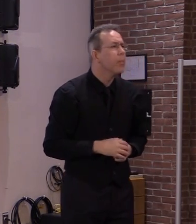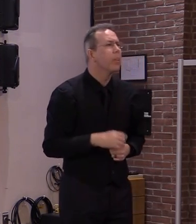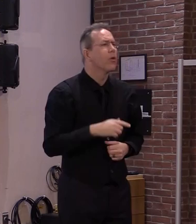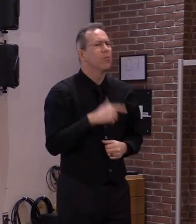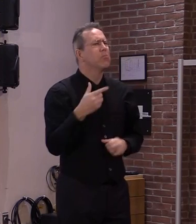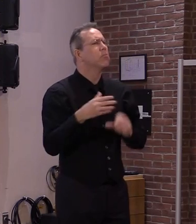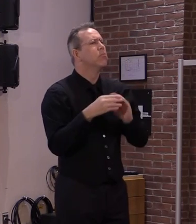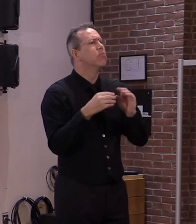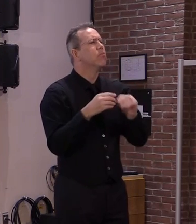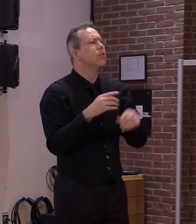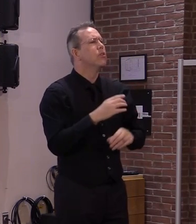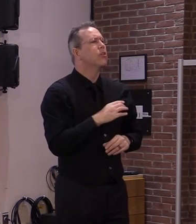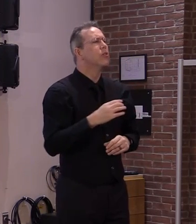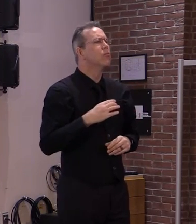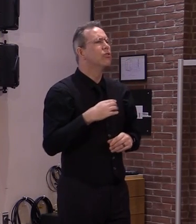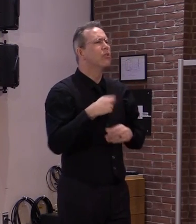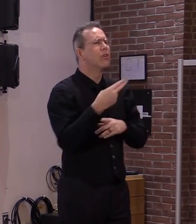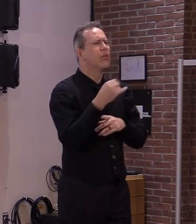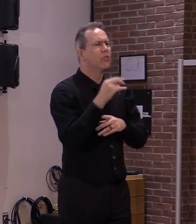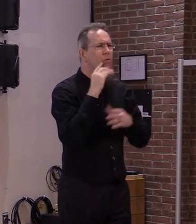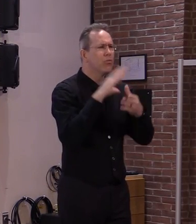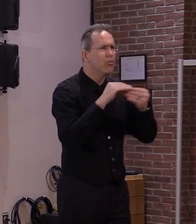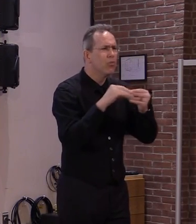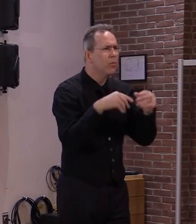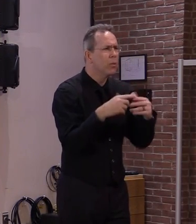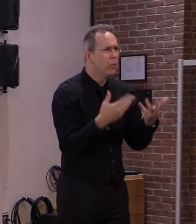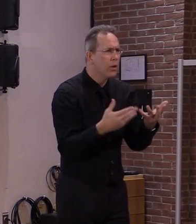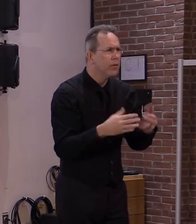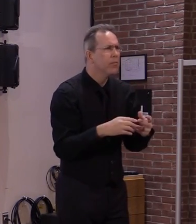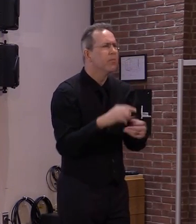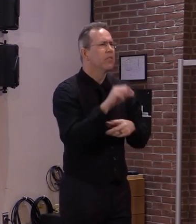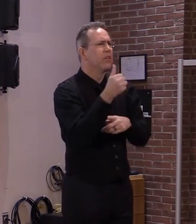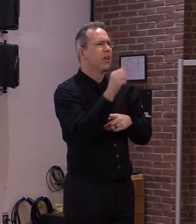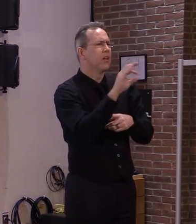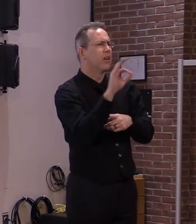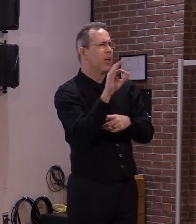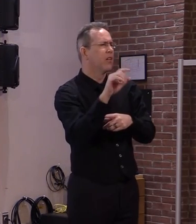give us an update on 1099s.